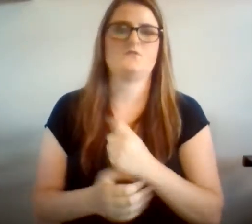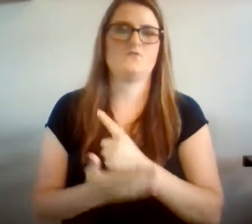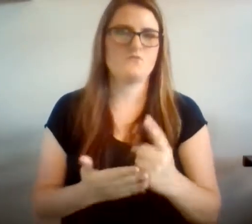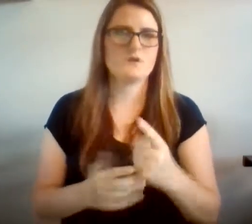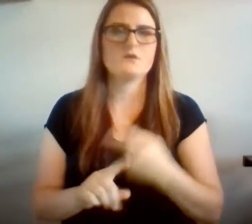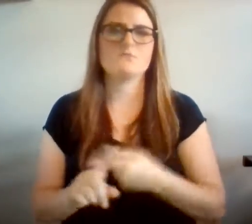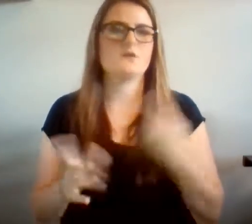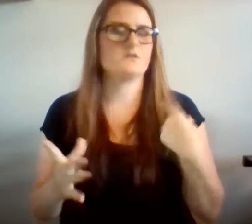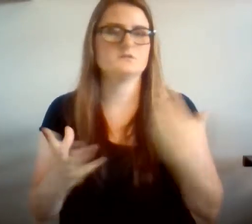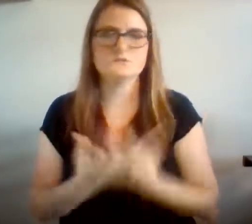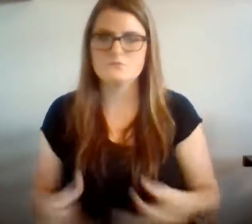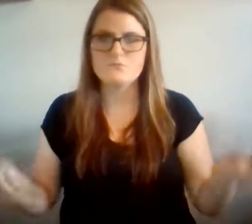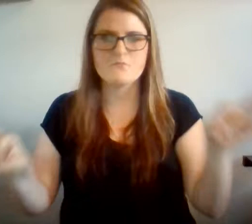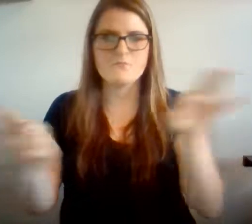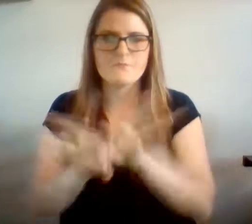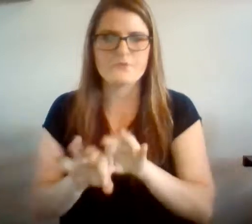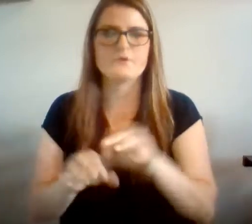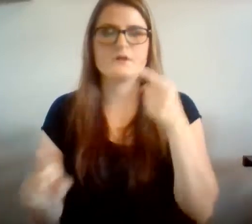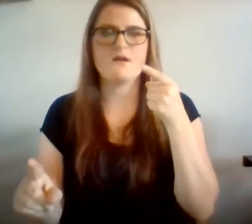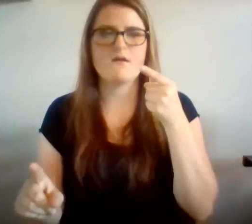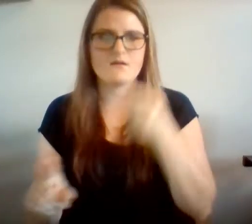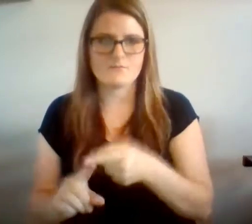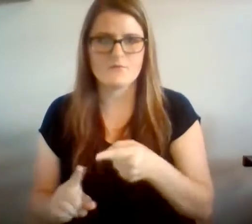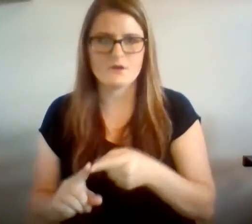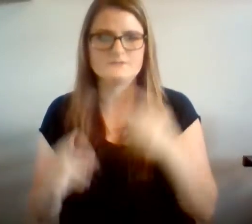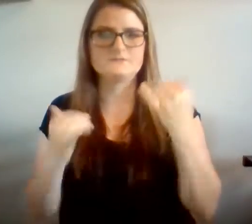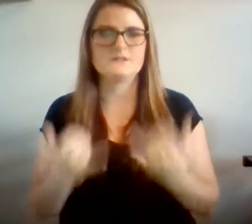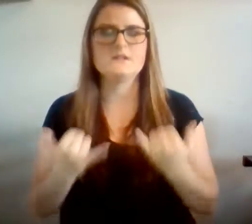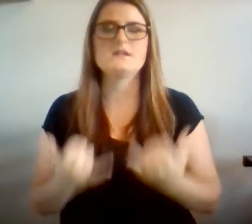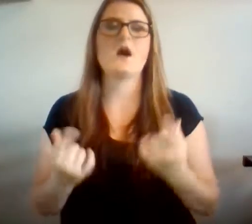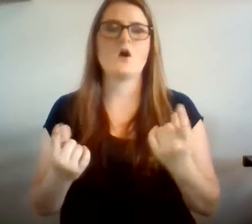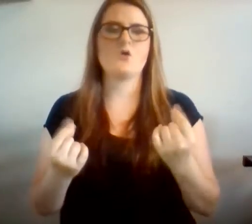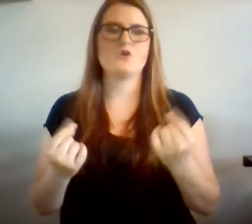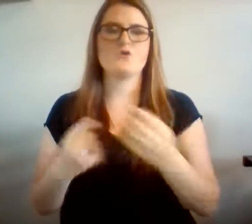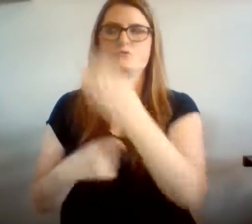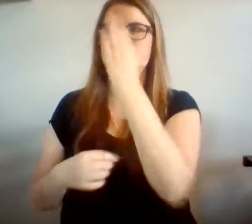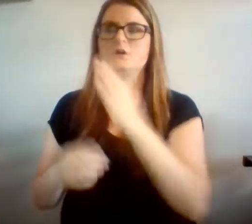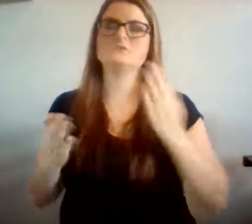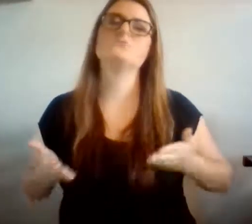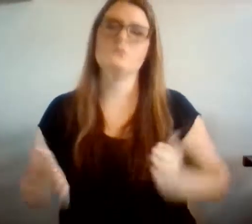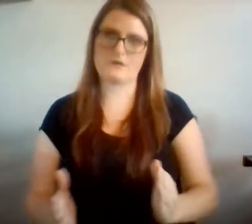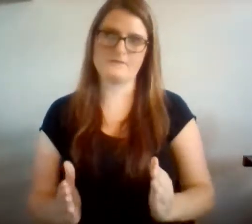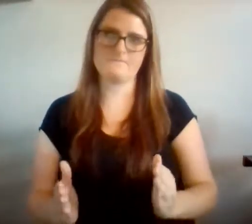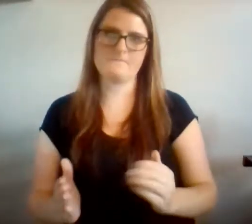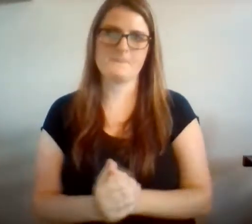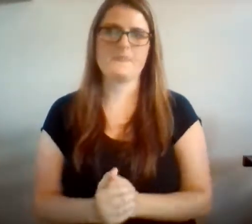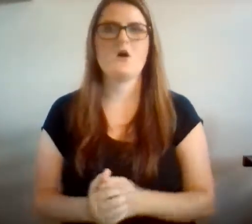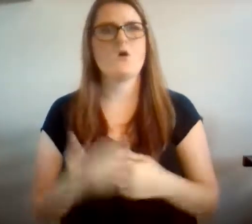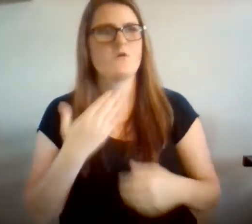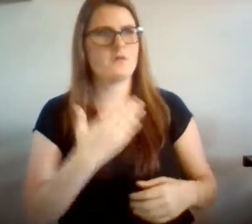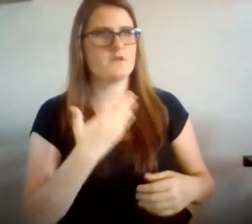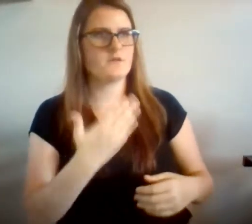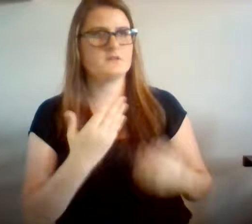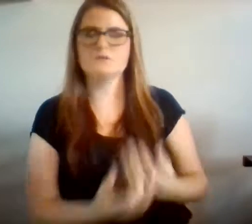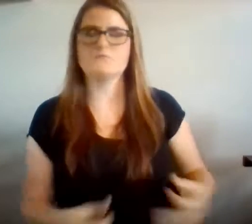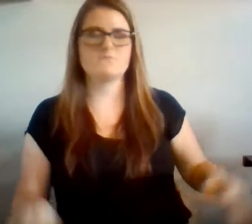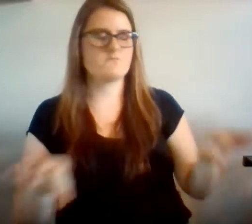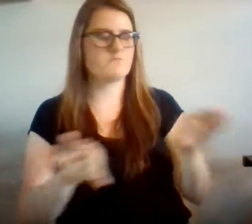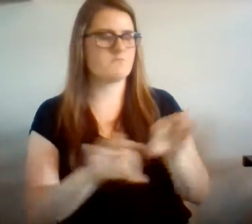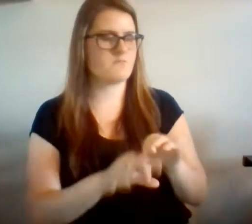great word for us all, brother. Thank you. And Trip Lee's latest album and his new book are both titled Rise. You can get them at Amazon.com right now. I quoted from the